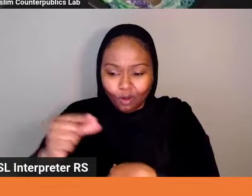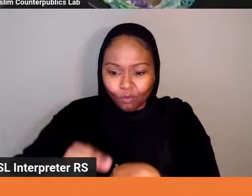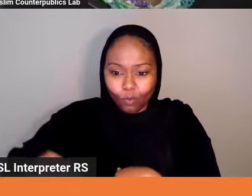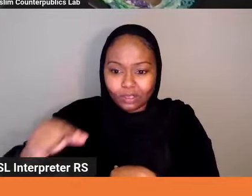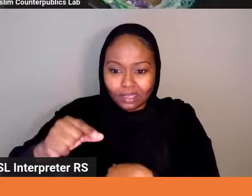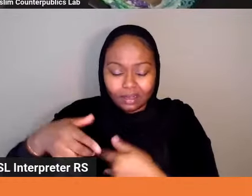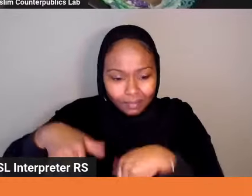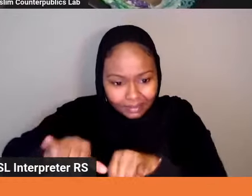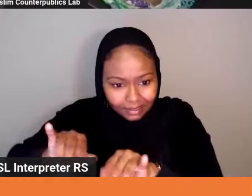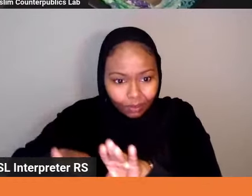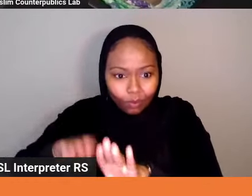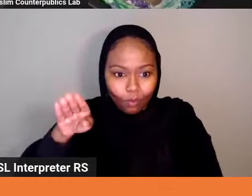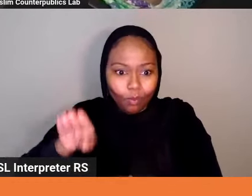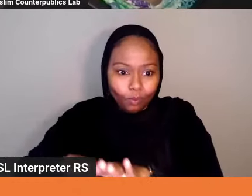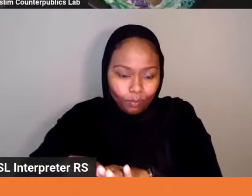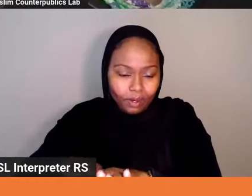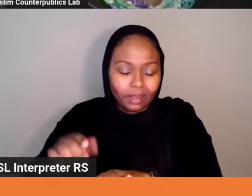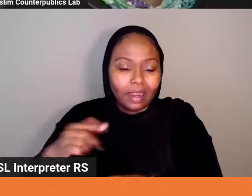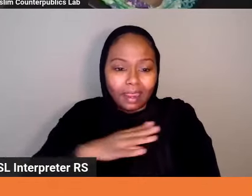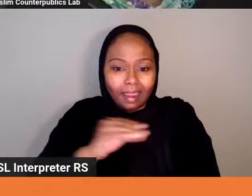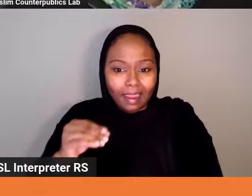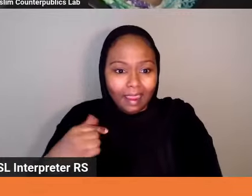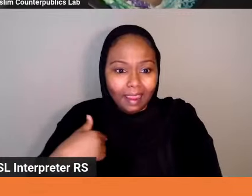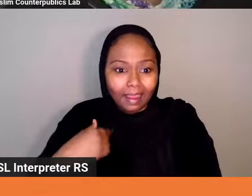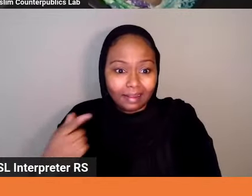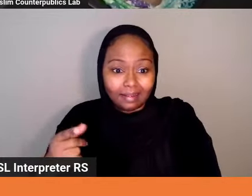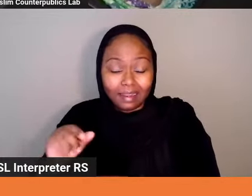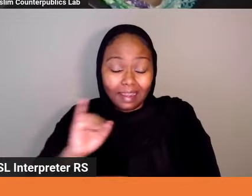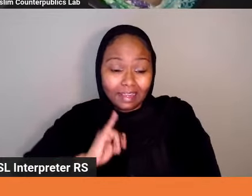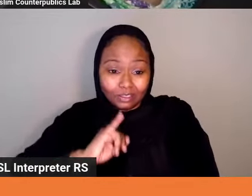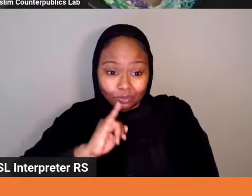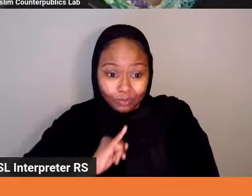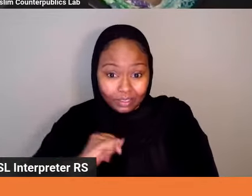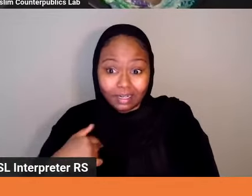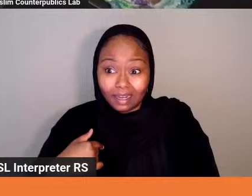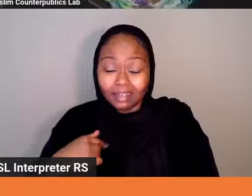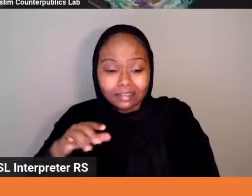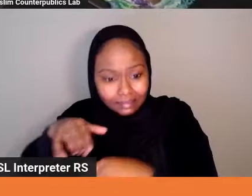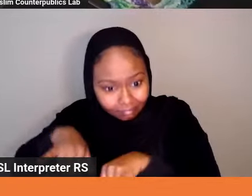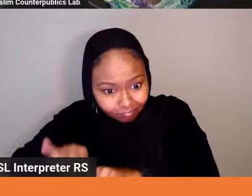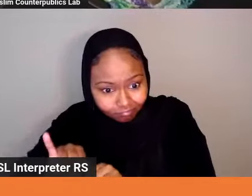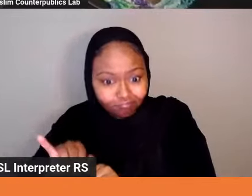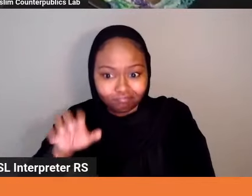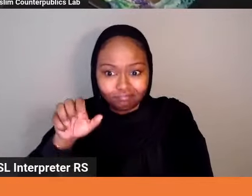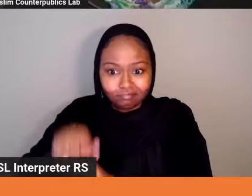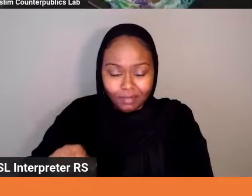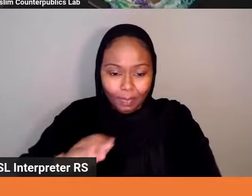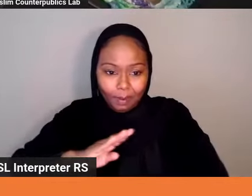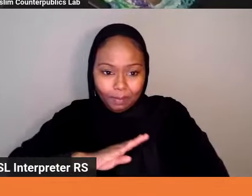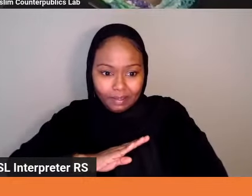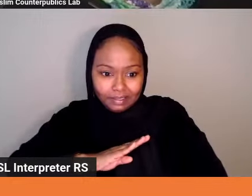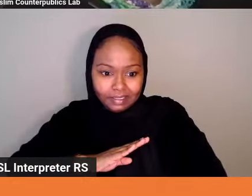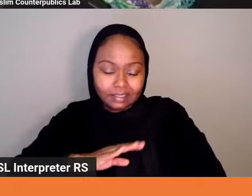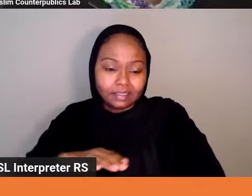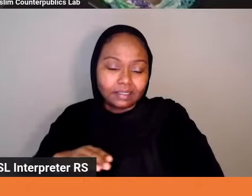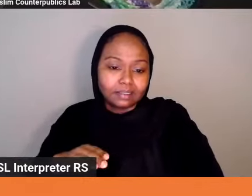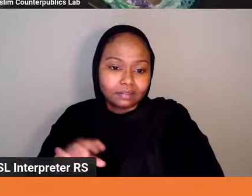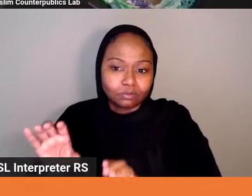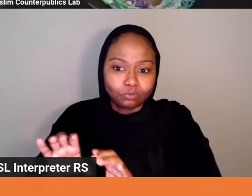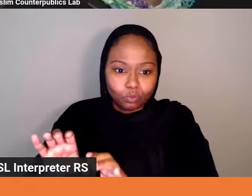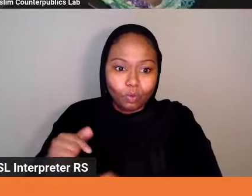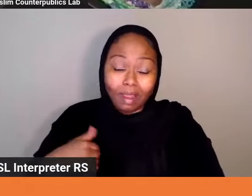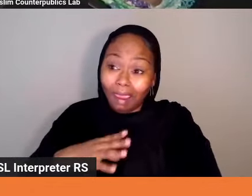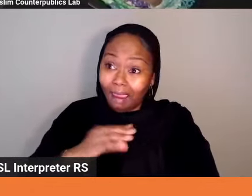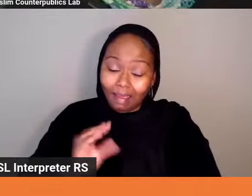and reports of detention and interrogation conditions that Israel is subjecting Palestinians to, that mimics Guantanamo, made this conversation